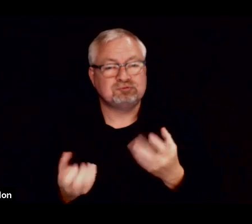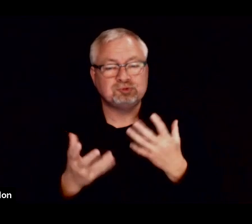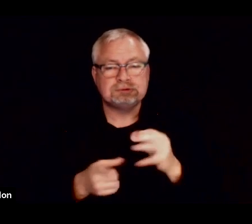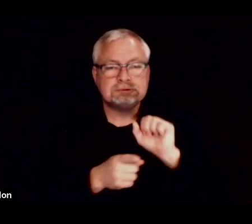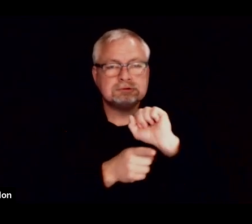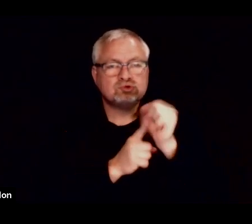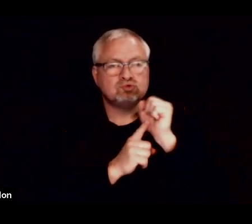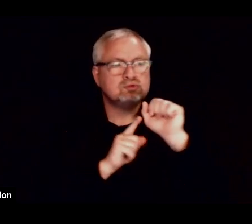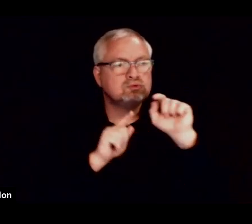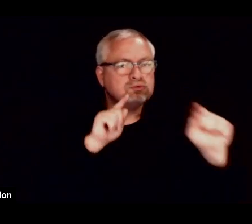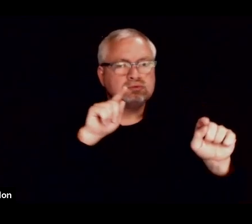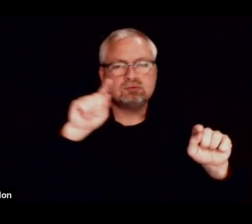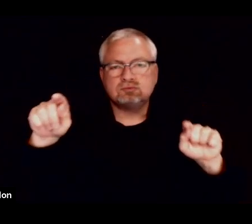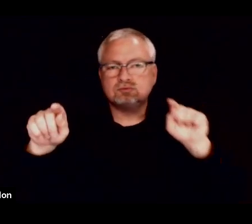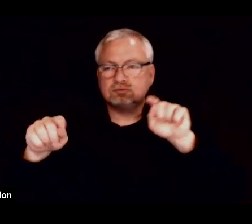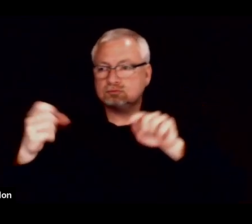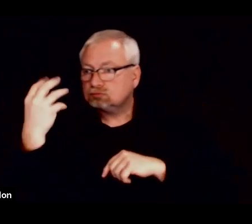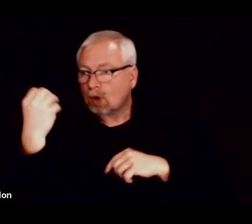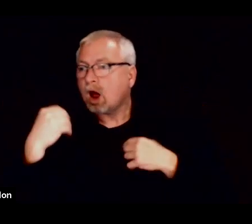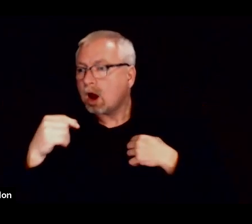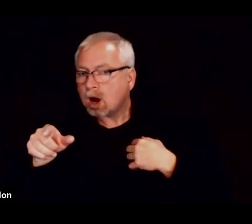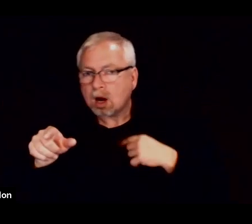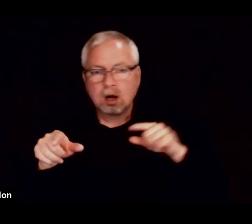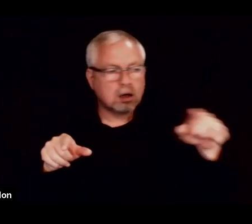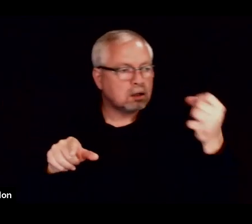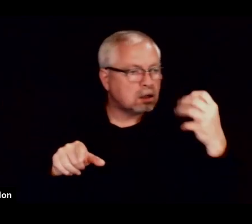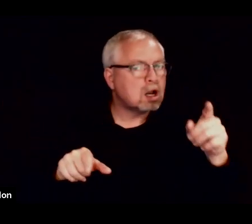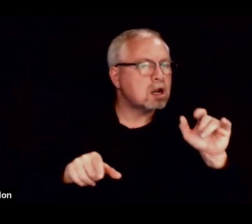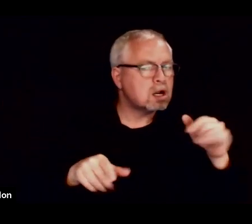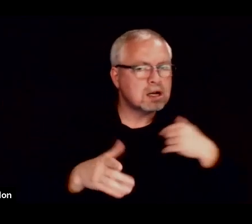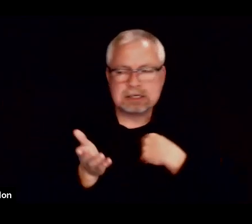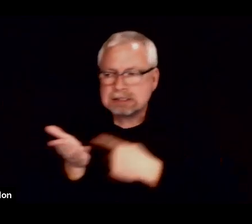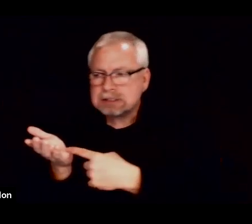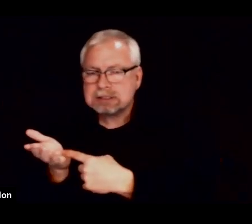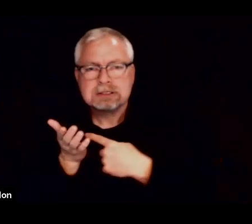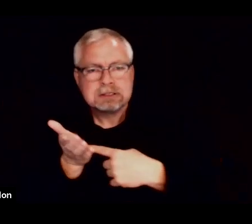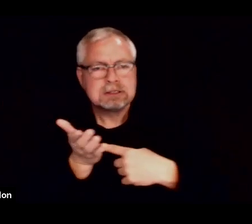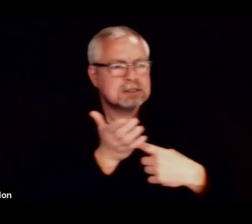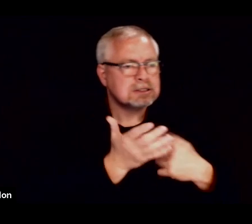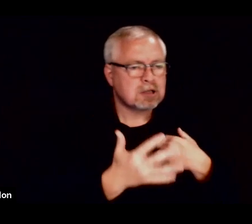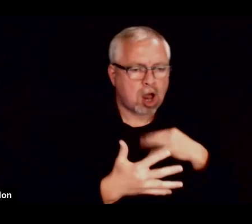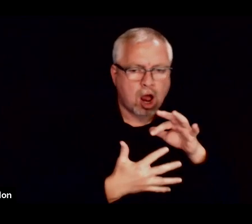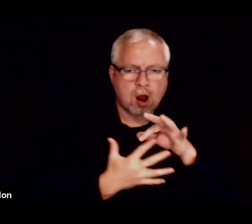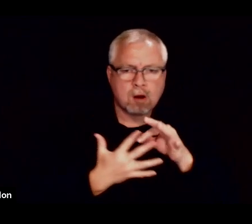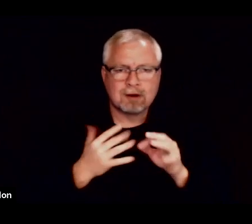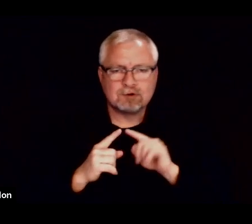considered and debated, multiple options evaluated with